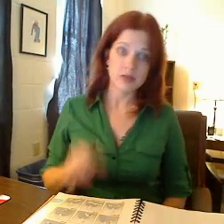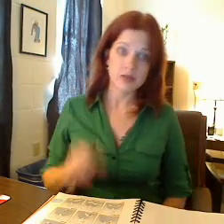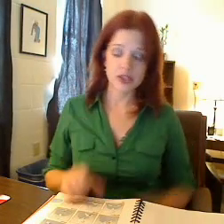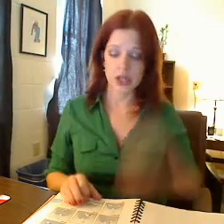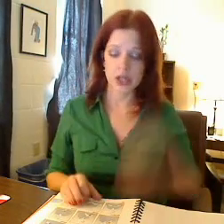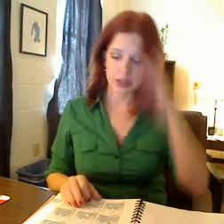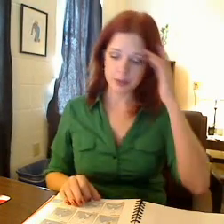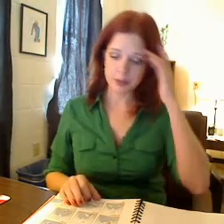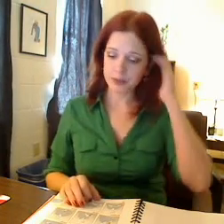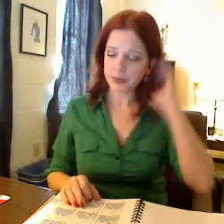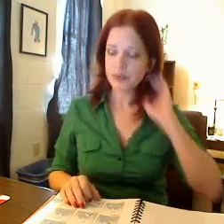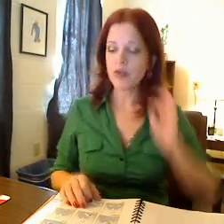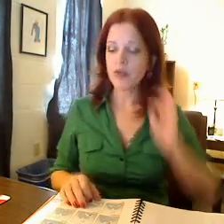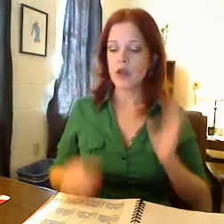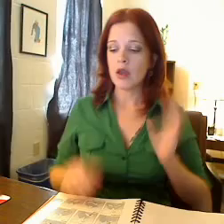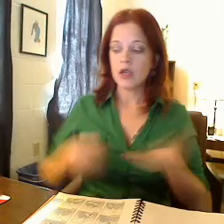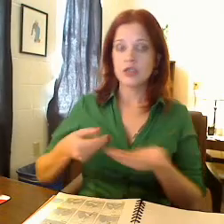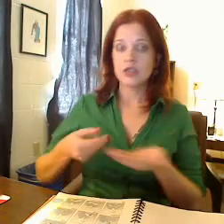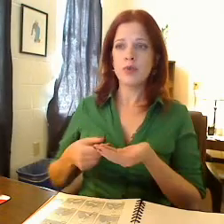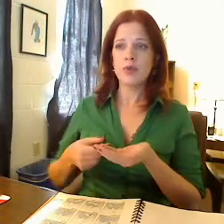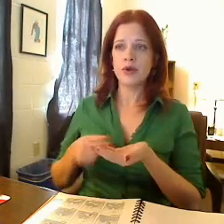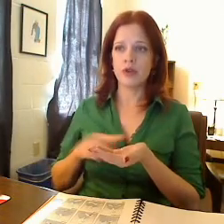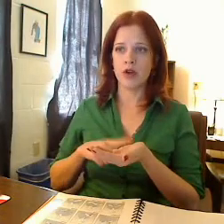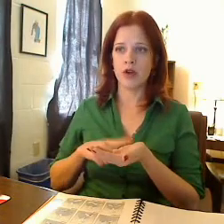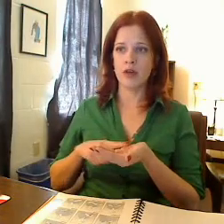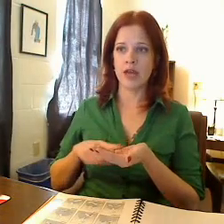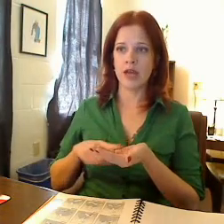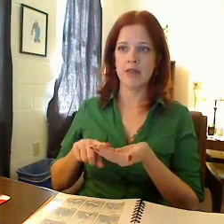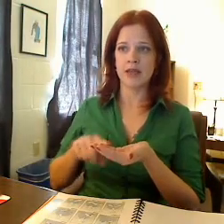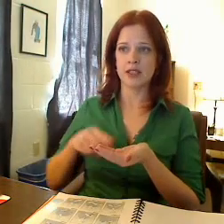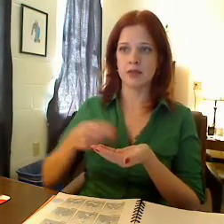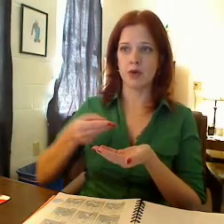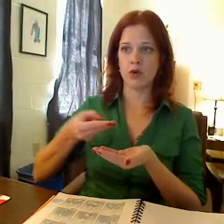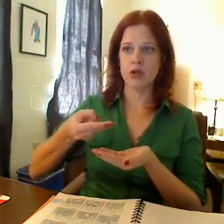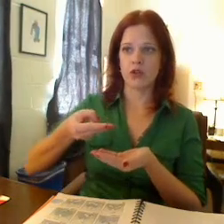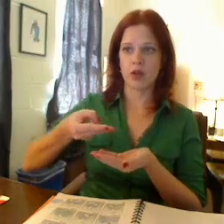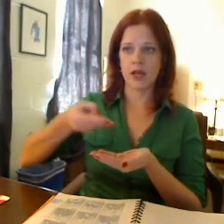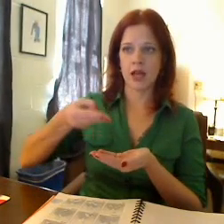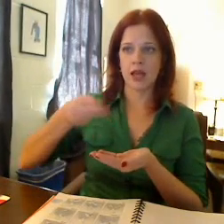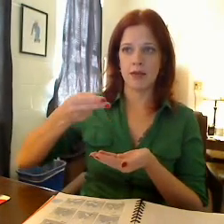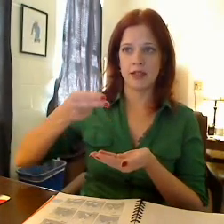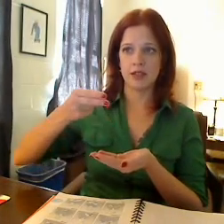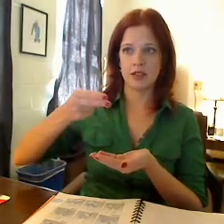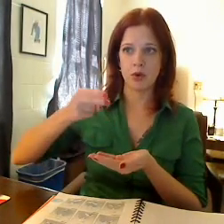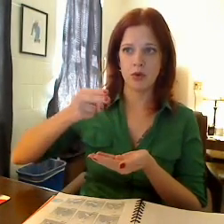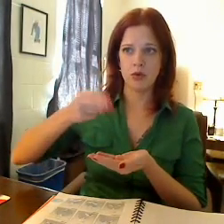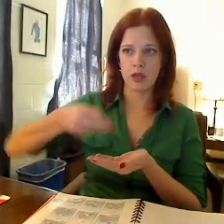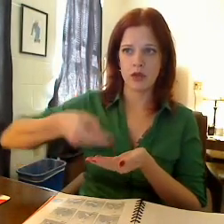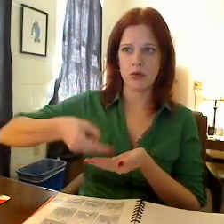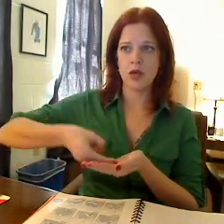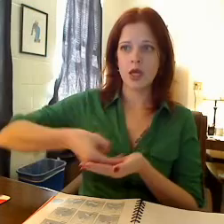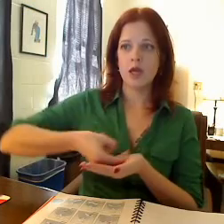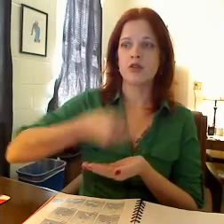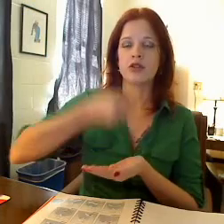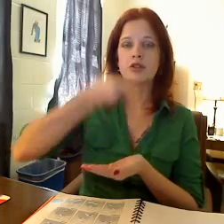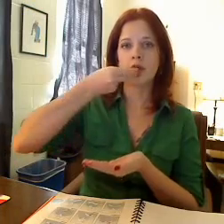for vegetarian. Soup. Your non-dominant hand makes the bowl. Your dominant hand makes the spoon with a U. You just scoop it up